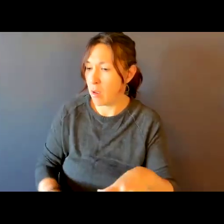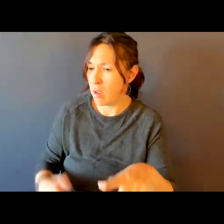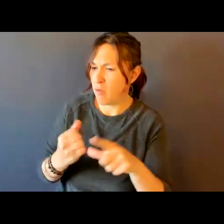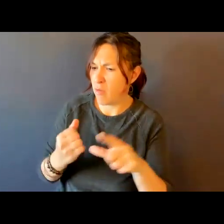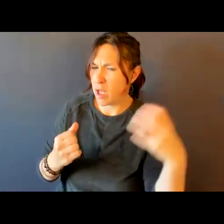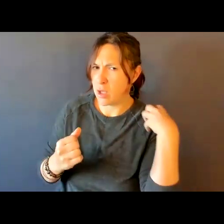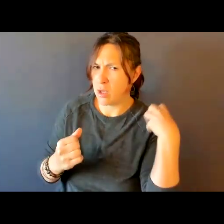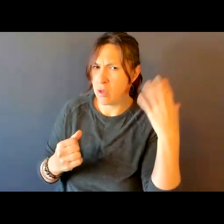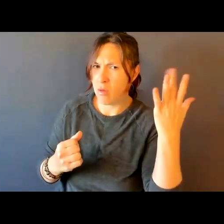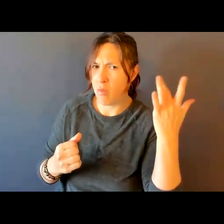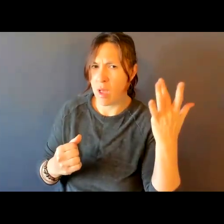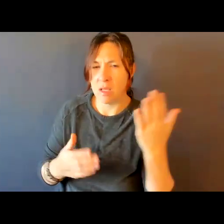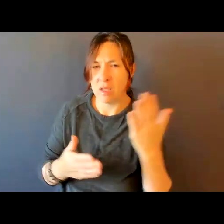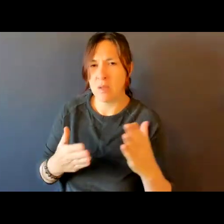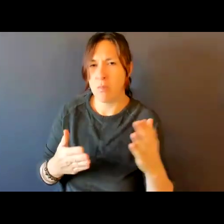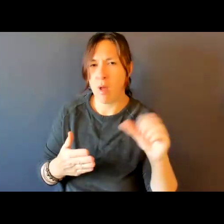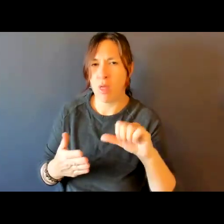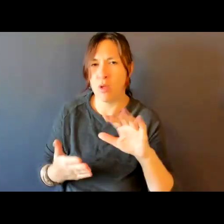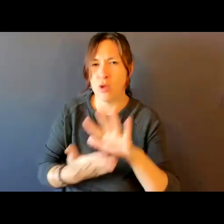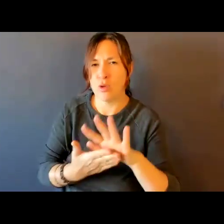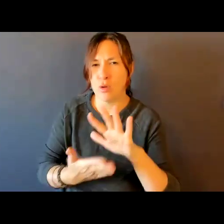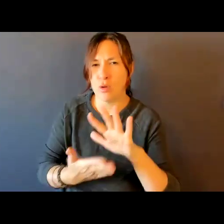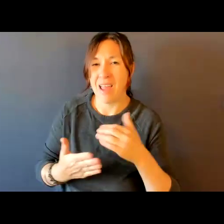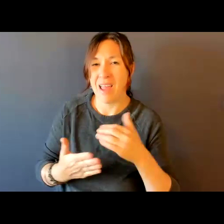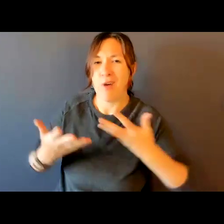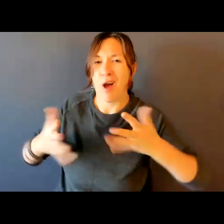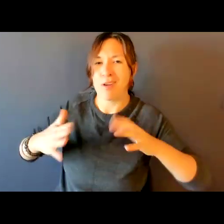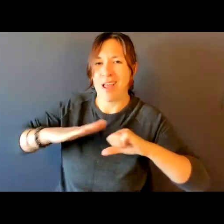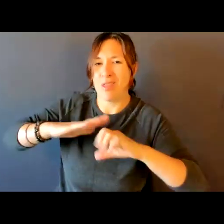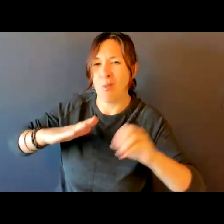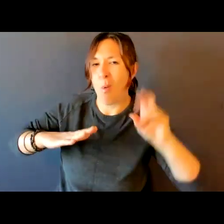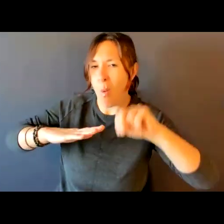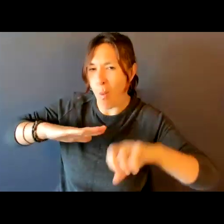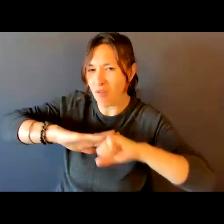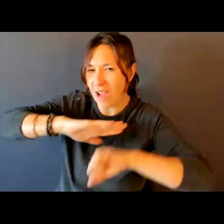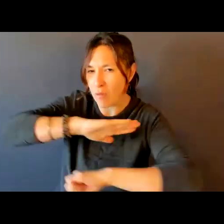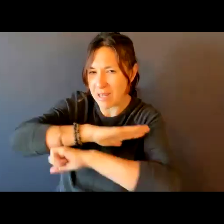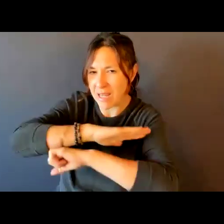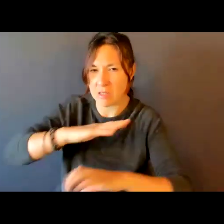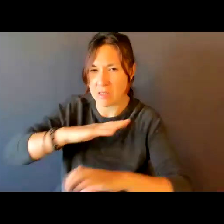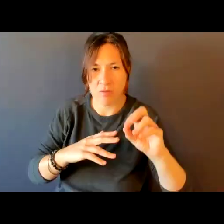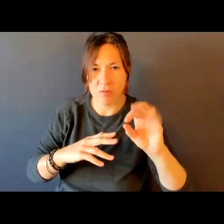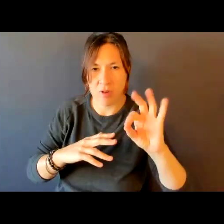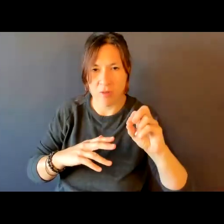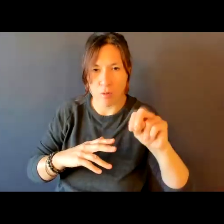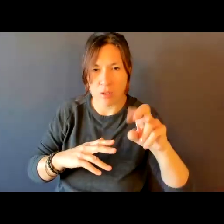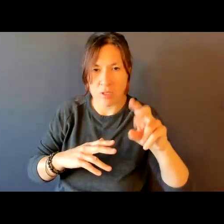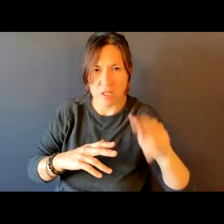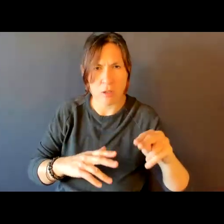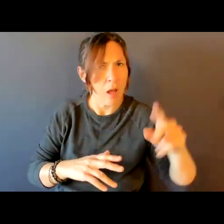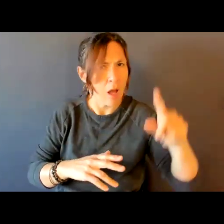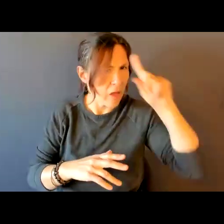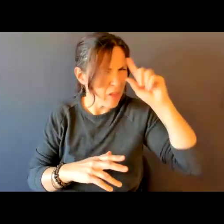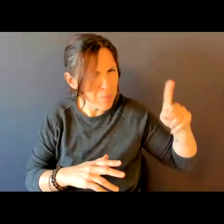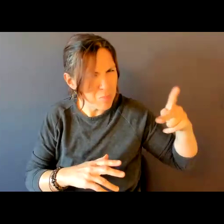have foundations. Maybe it's at a foundation. Right, but then also the district has a foundation as well. So wouldn't it have